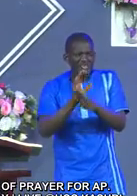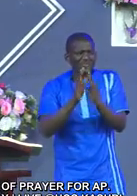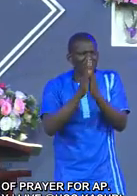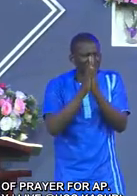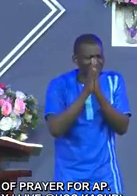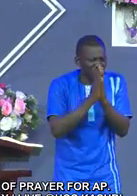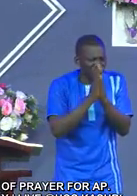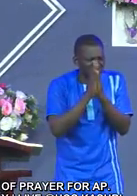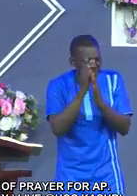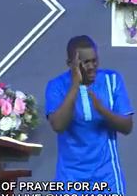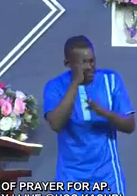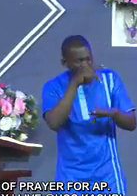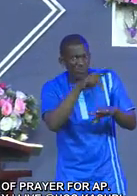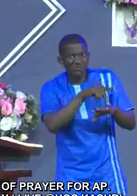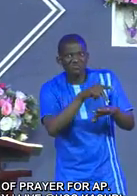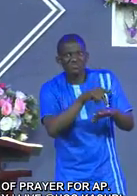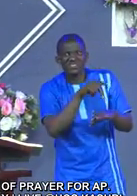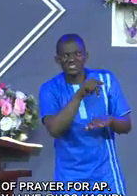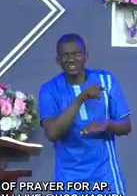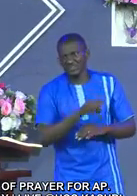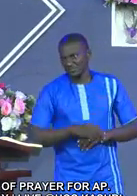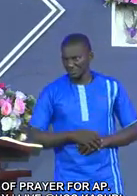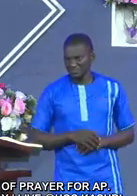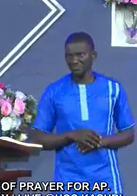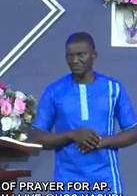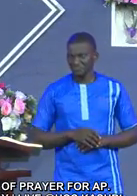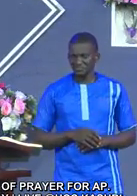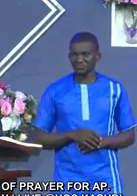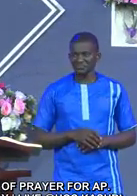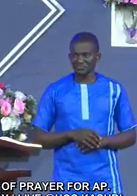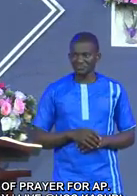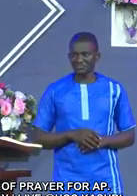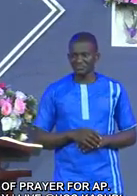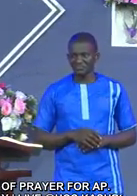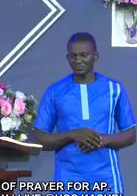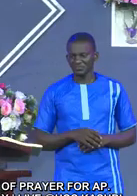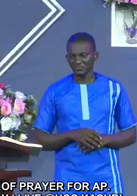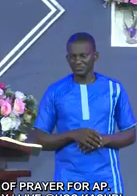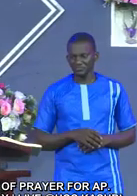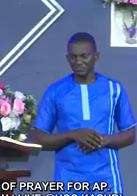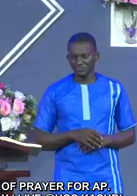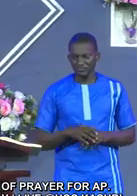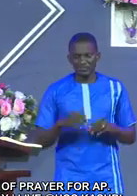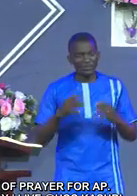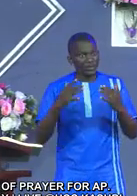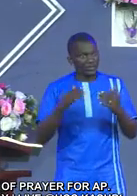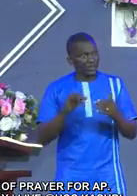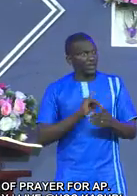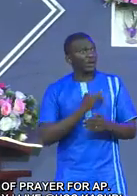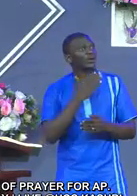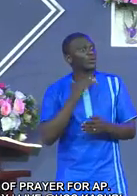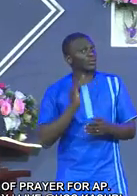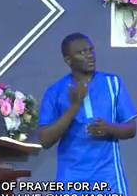accord. Just like this that was here as the church was travailing for Peter. I